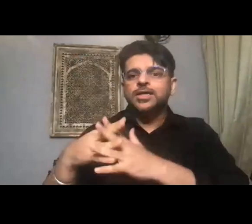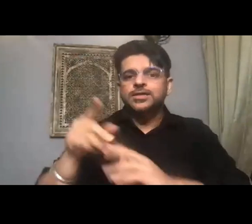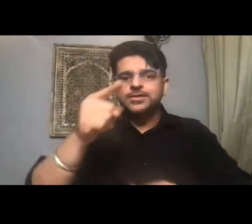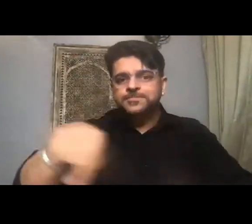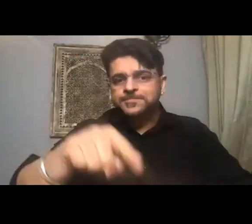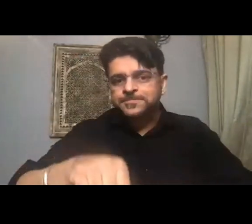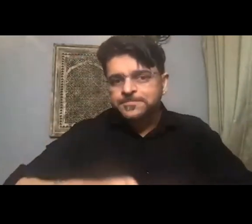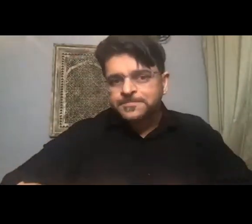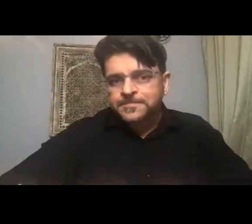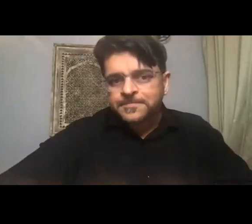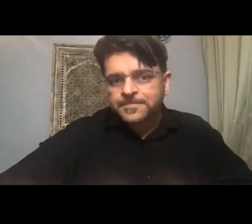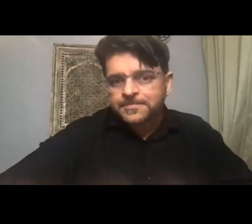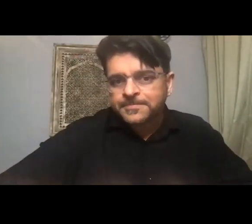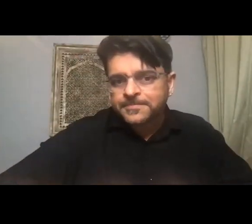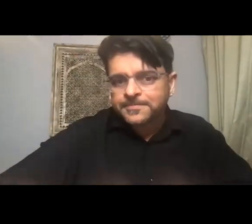click about them.